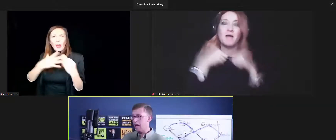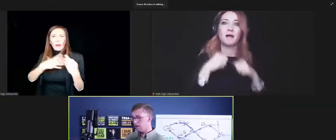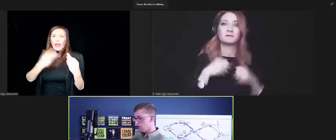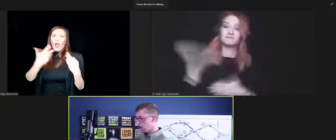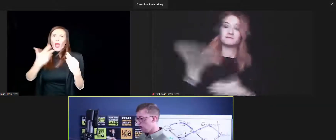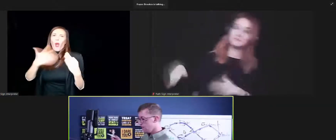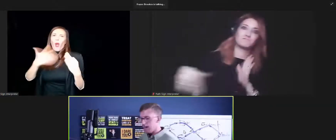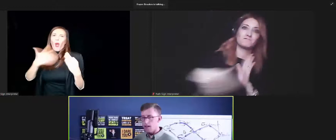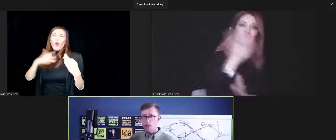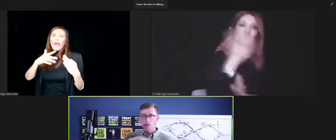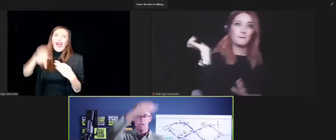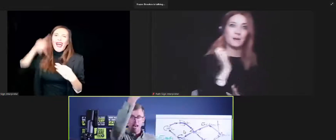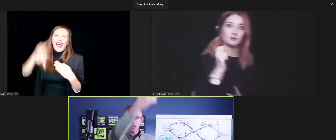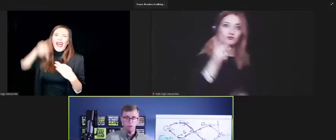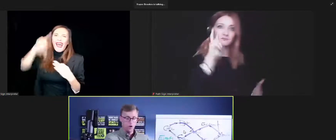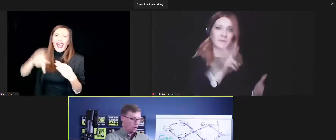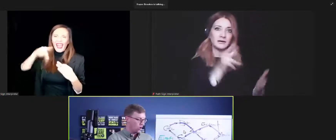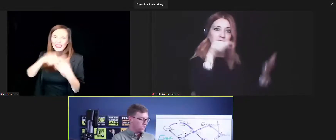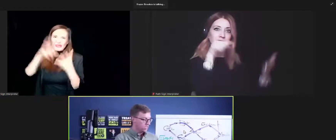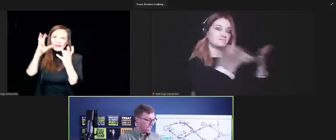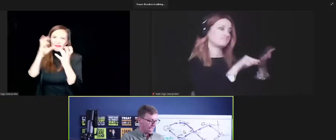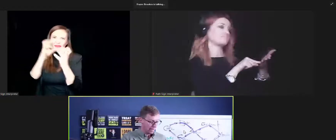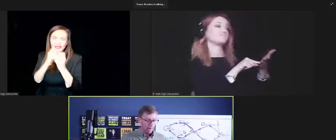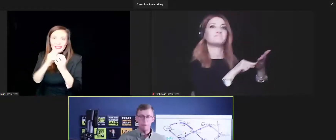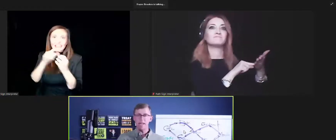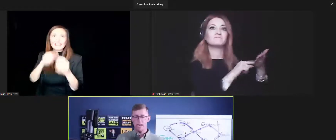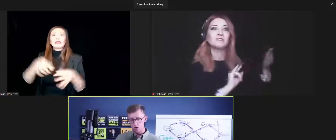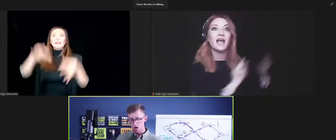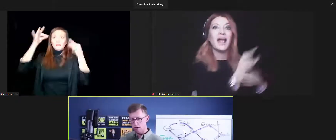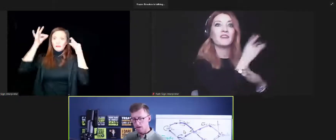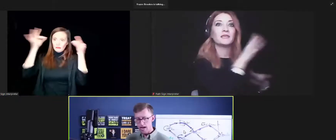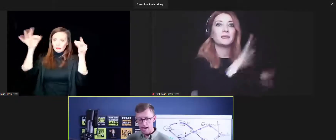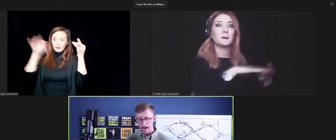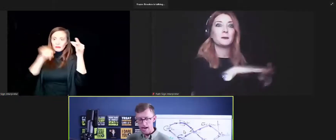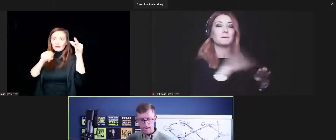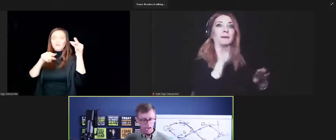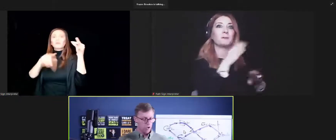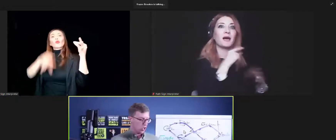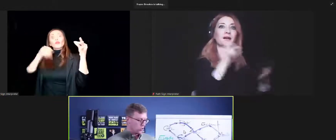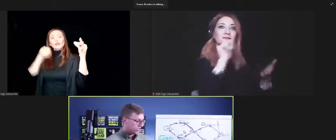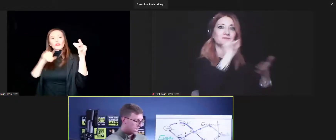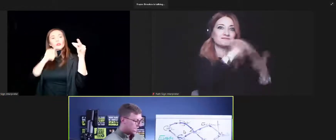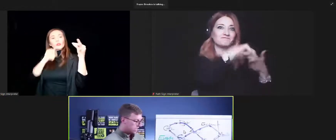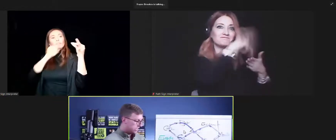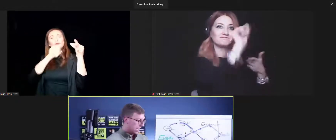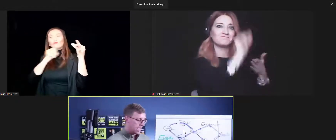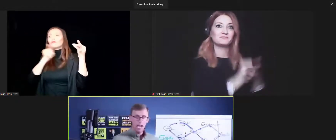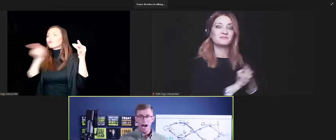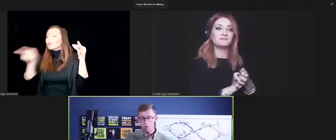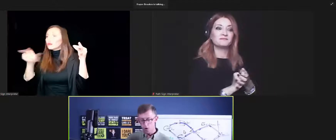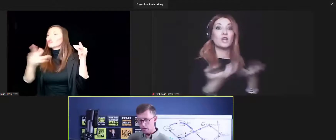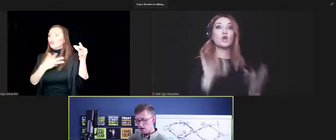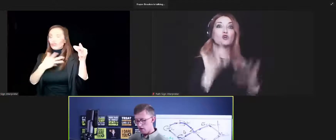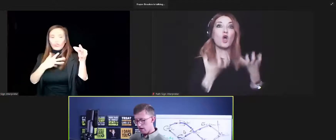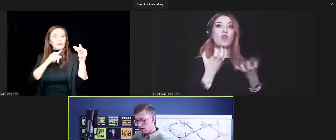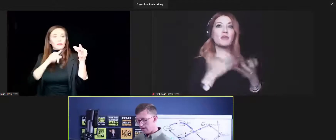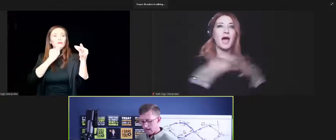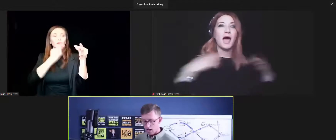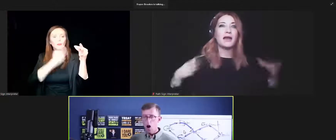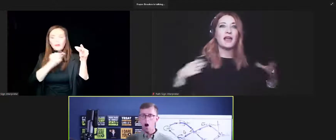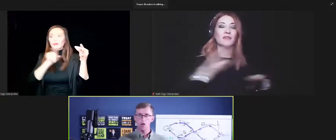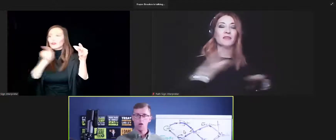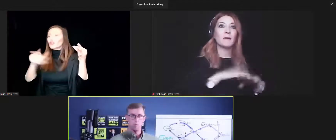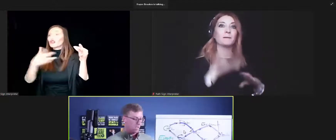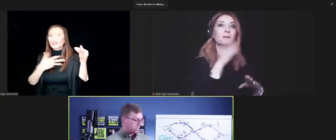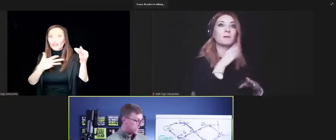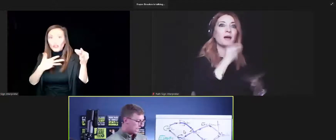garage, tick. Glass front door, tick. Big kitchen, tick. Jacuzzi, tick. Outdoor kitchen, tick.